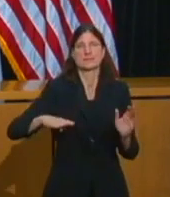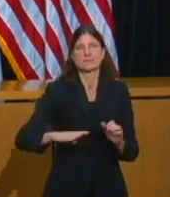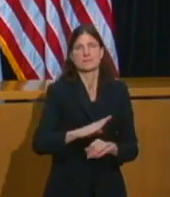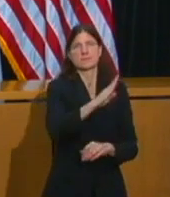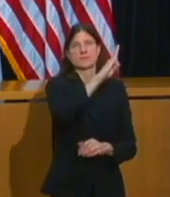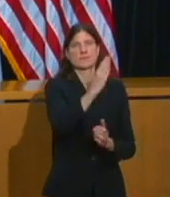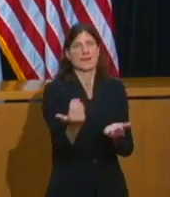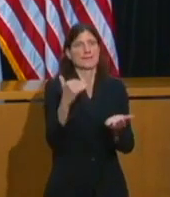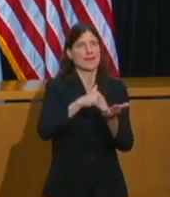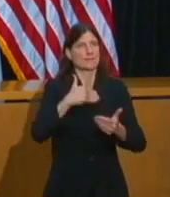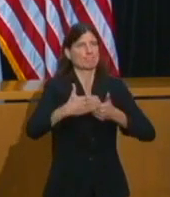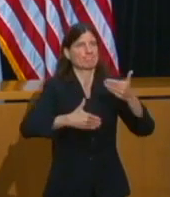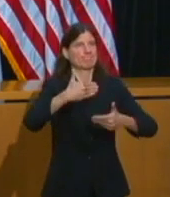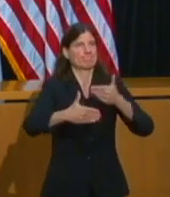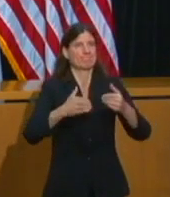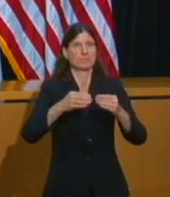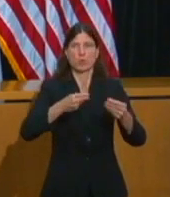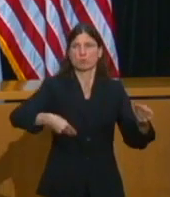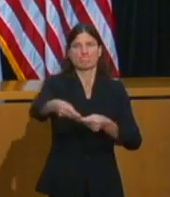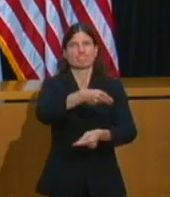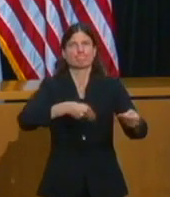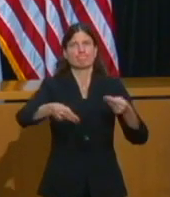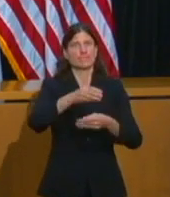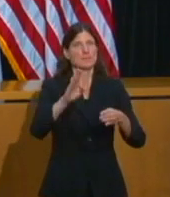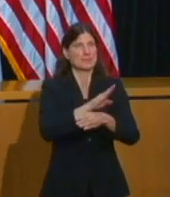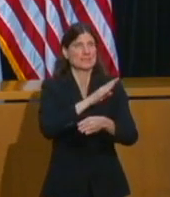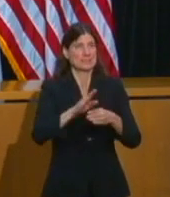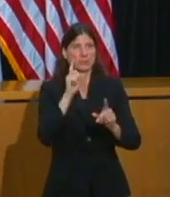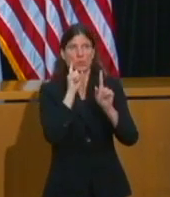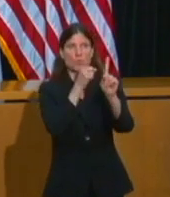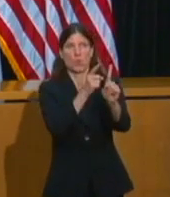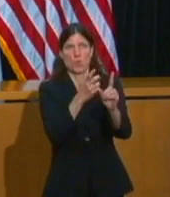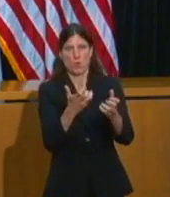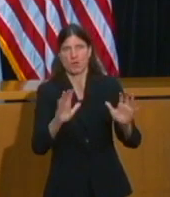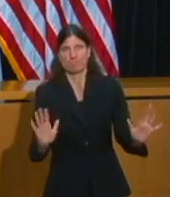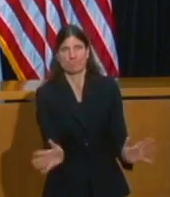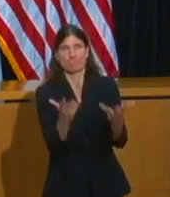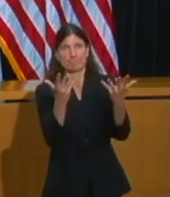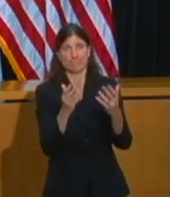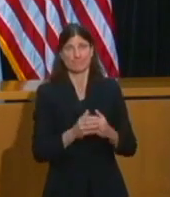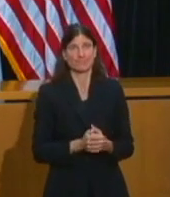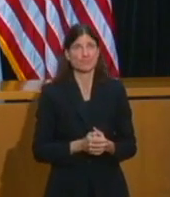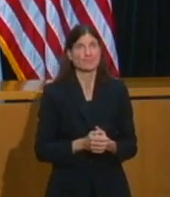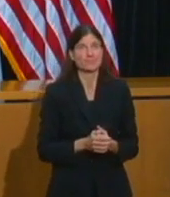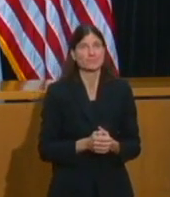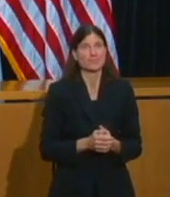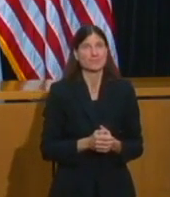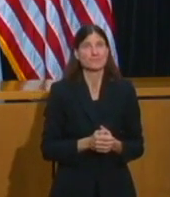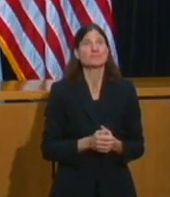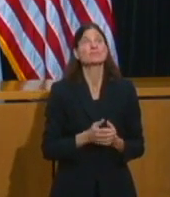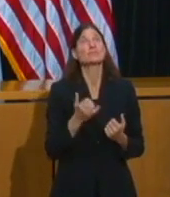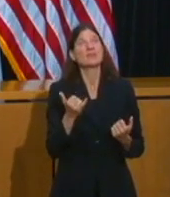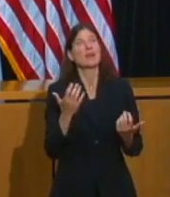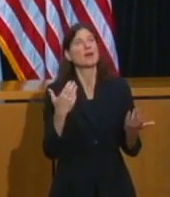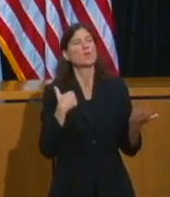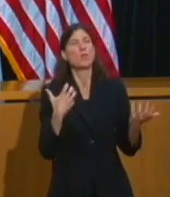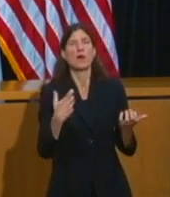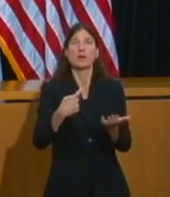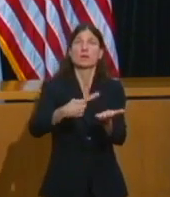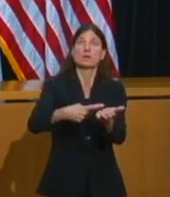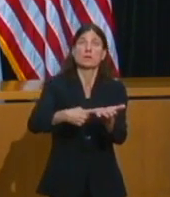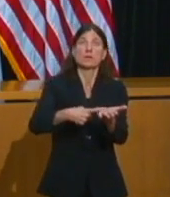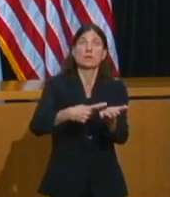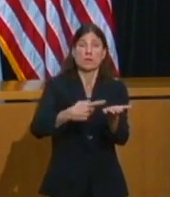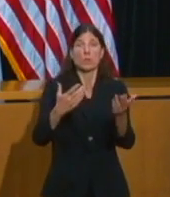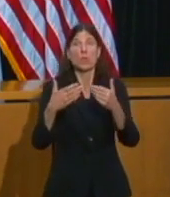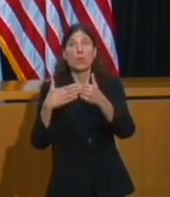Massachusetts. I'd like to start today regarding the reopening to thank, as